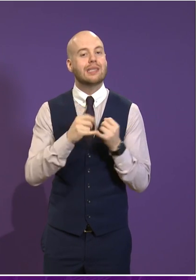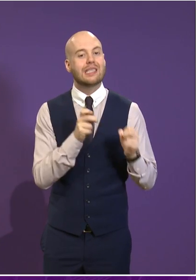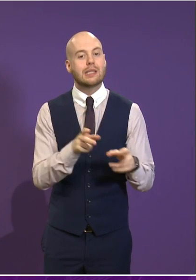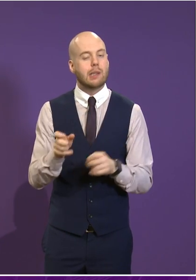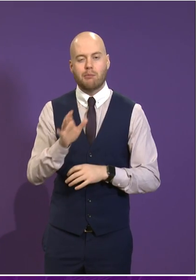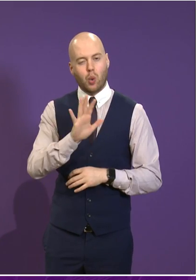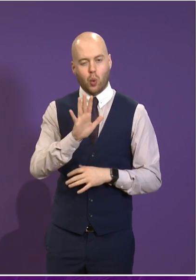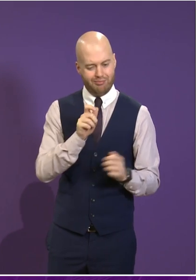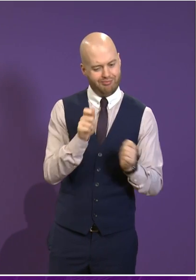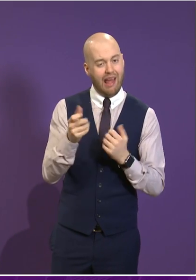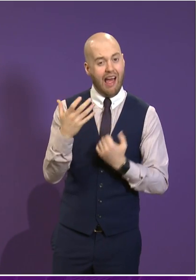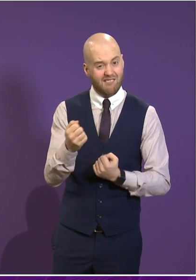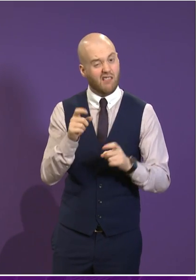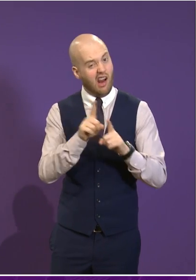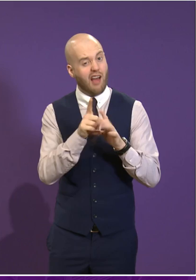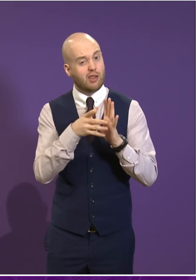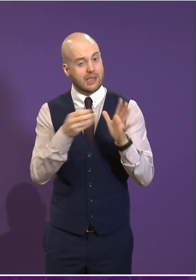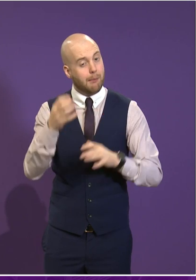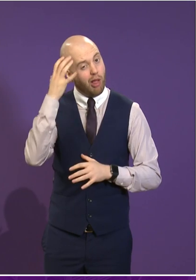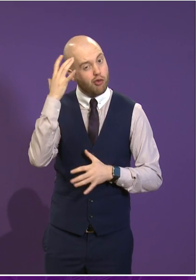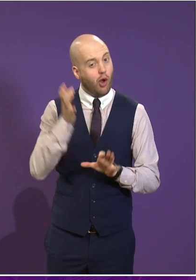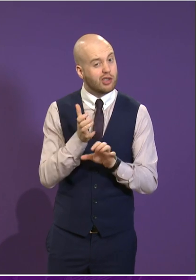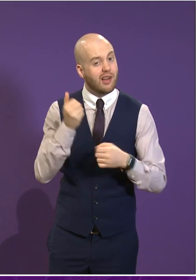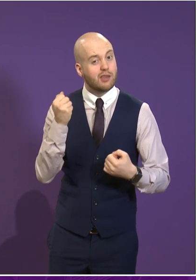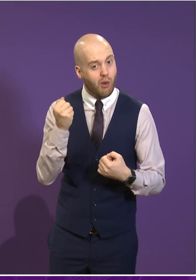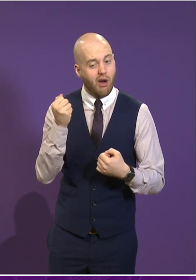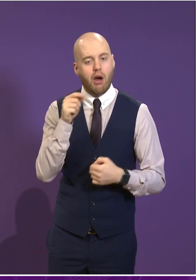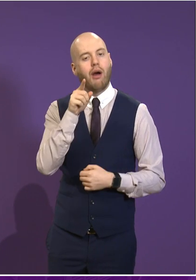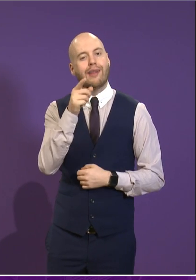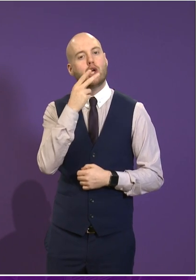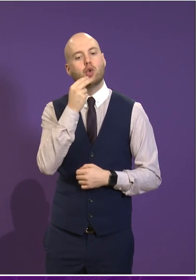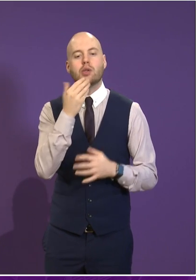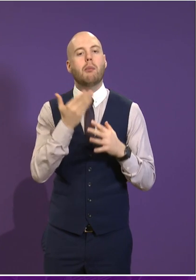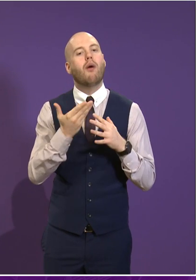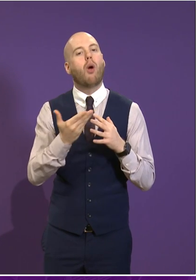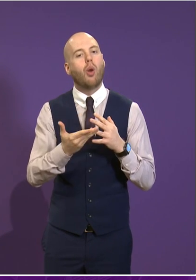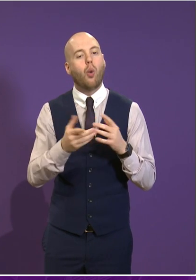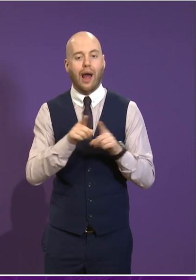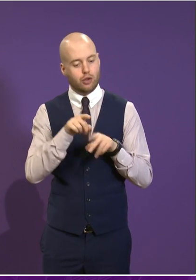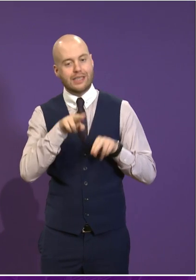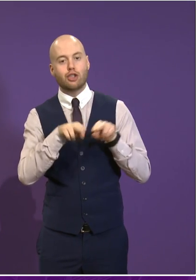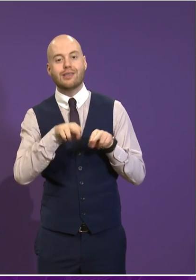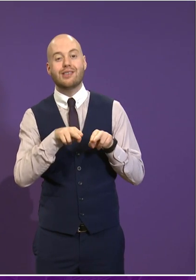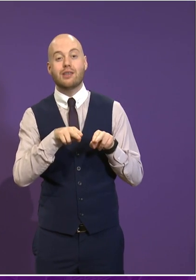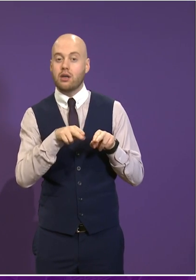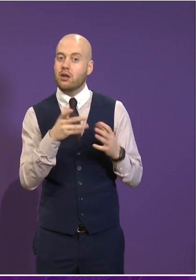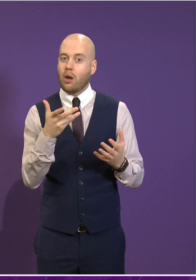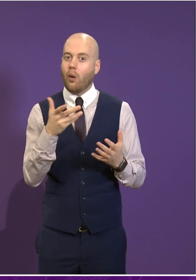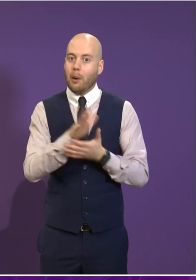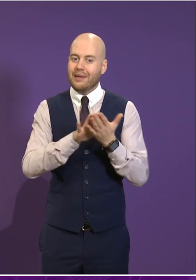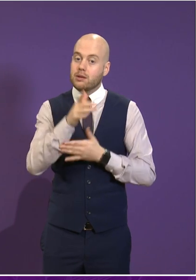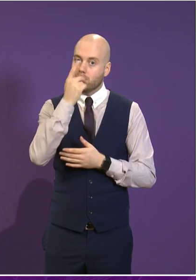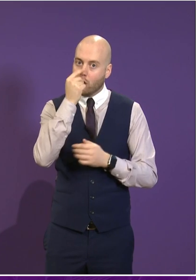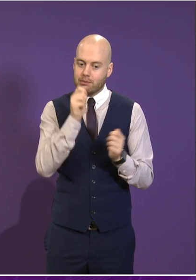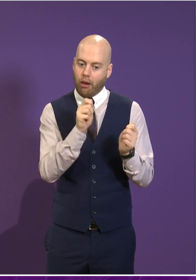the conservatoire and the art schools and so on, because they use portfolios and auditions. So it is possible to do some of these things.